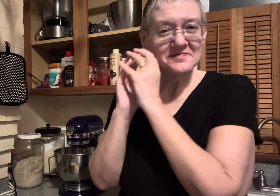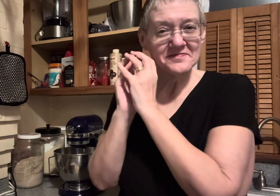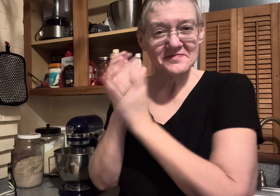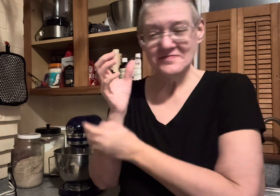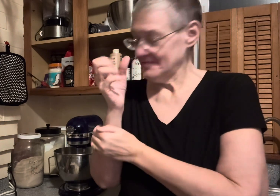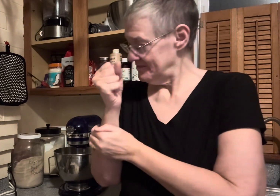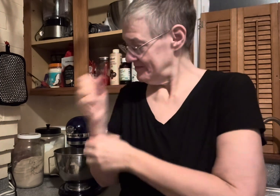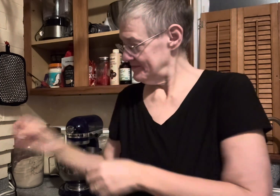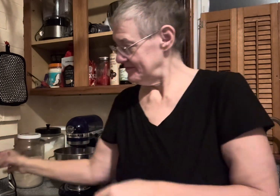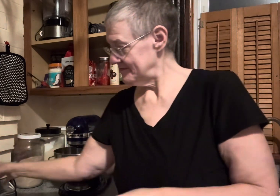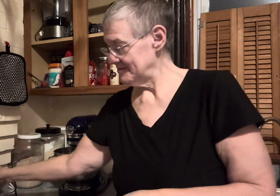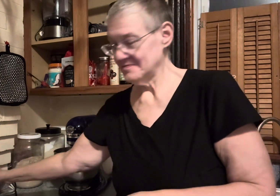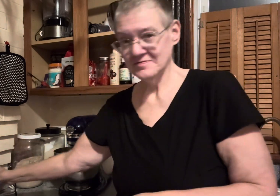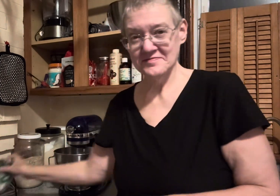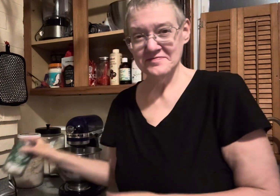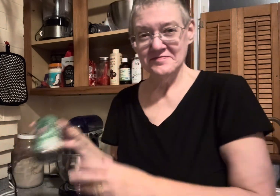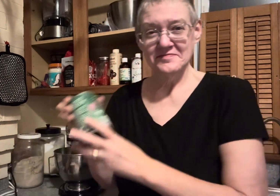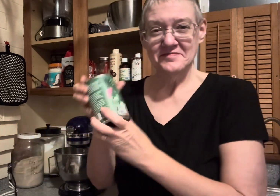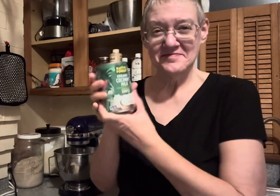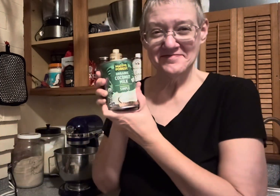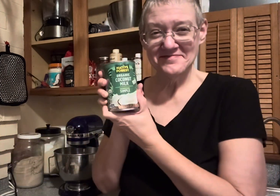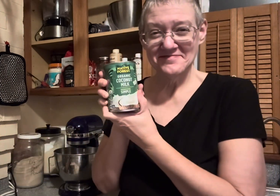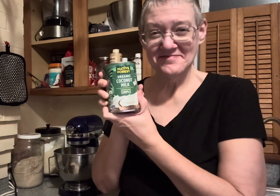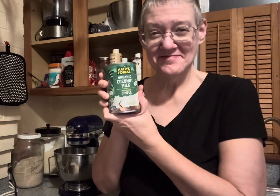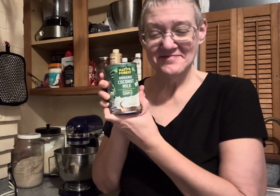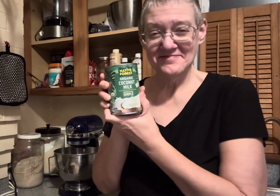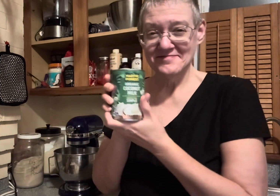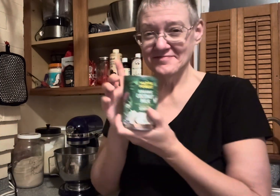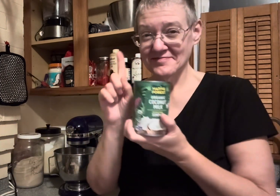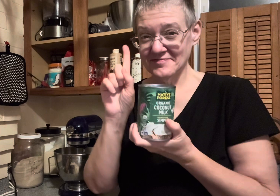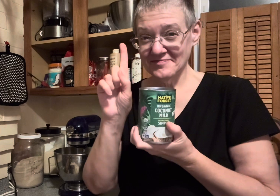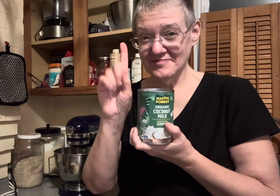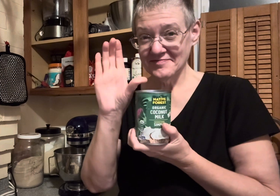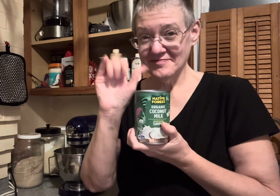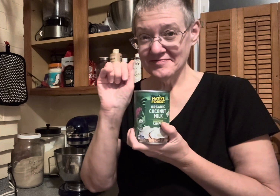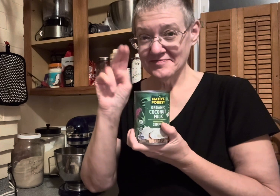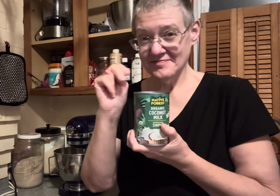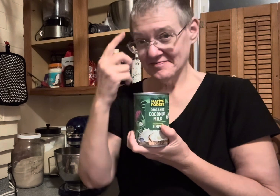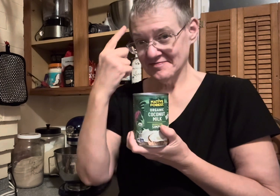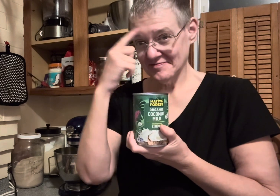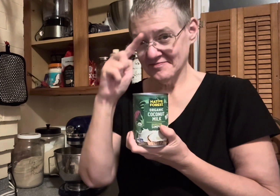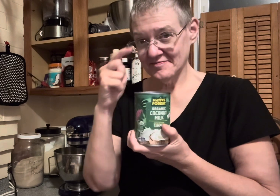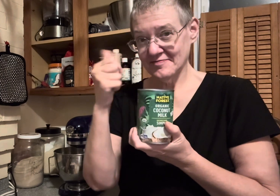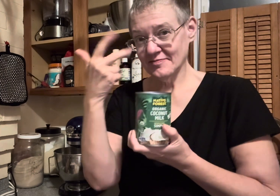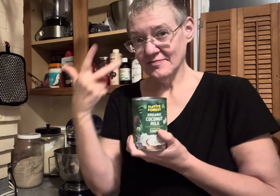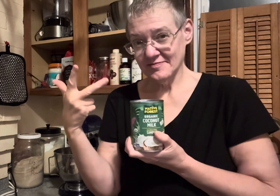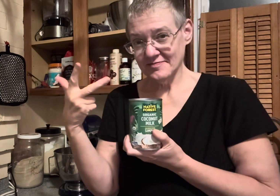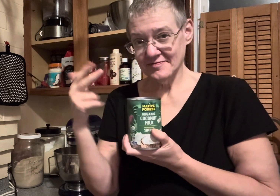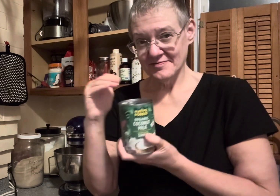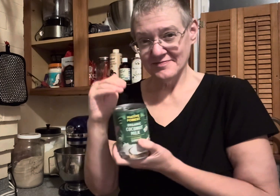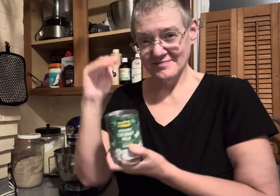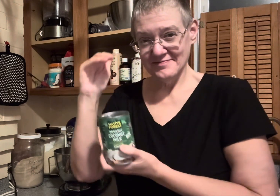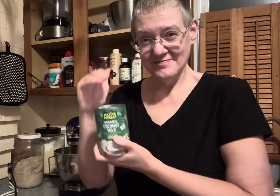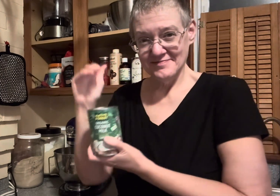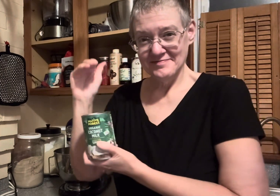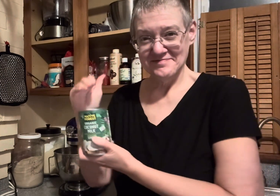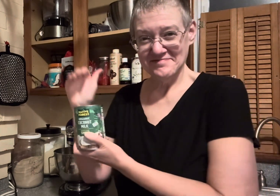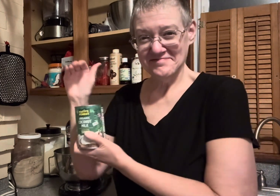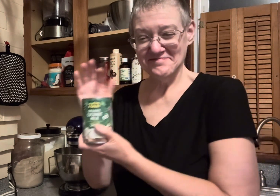when it's cool, I'll add my coconut milk. 1 can will make 3 servings